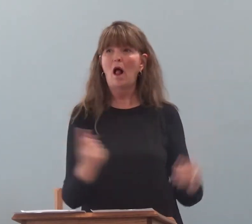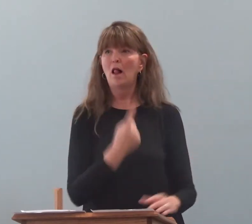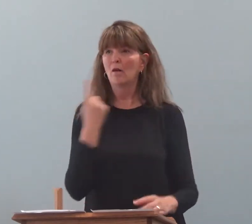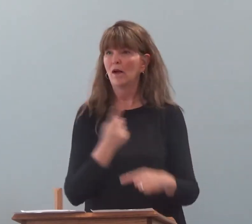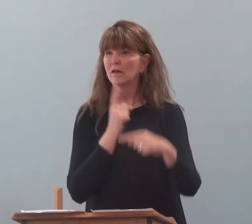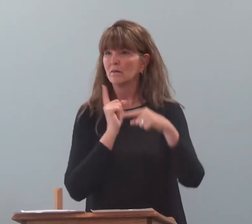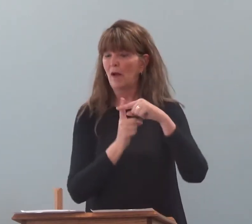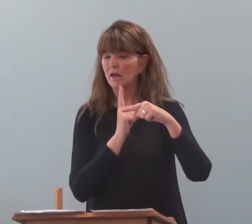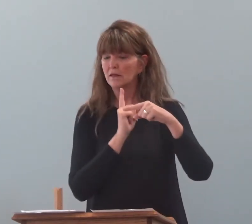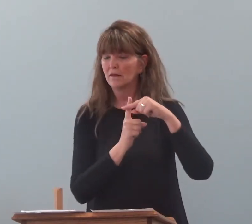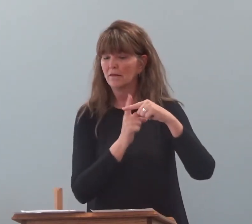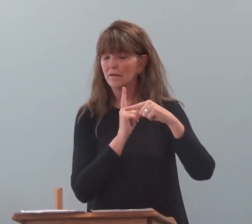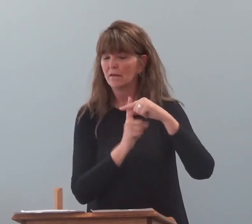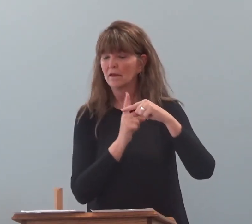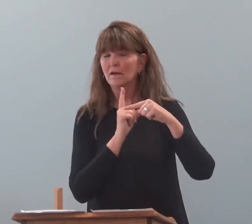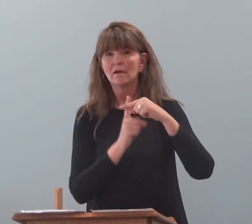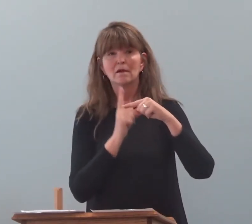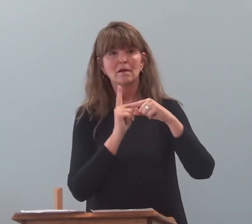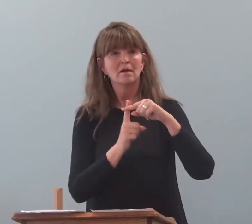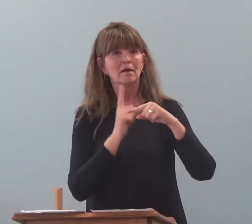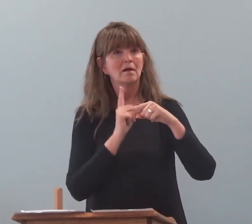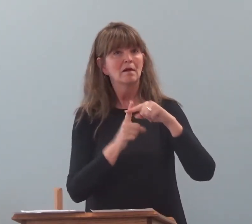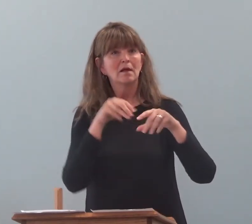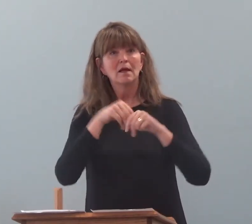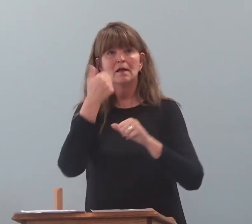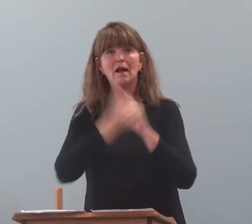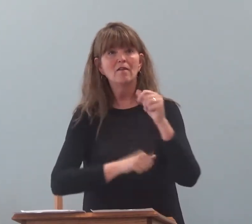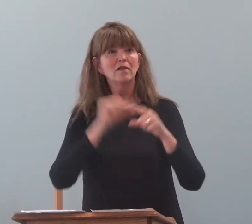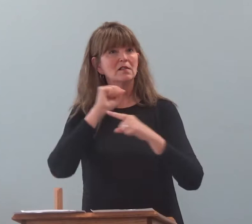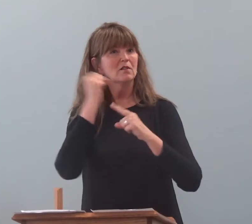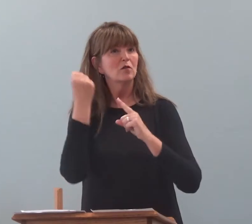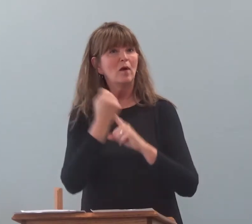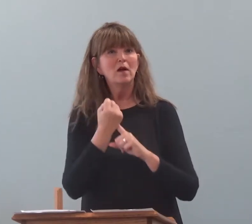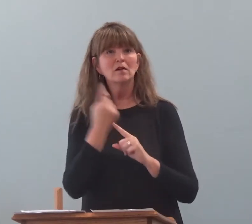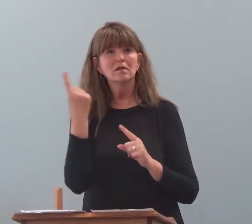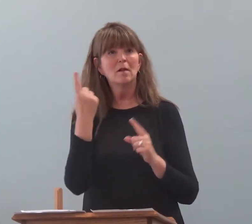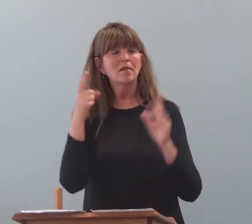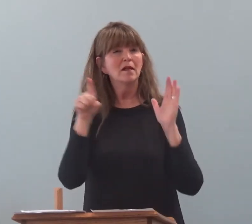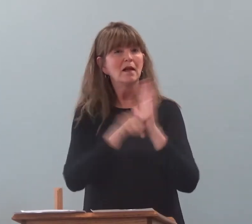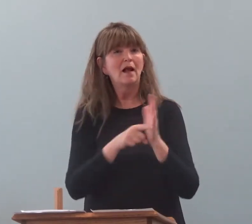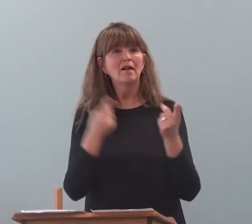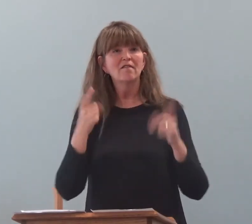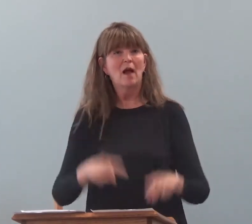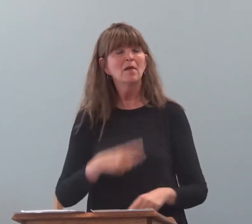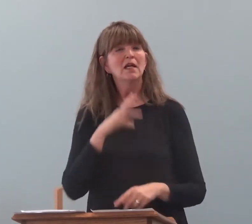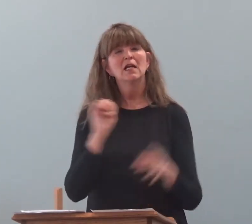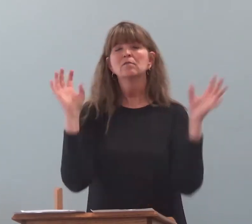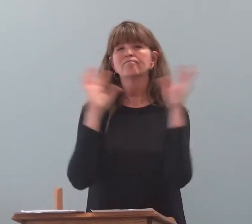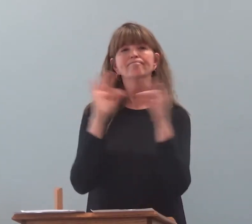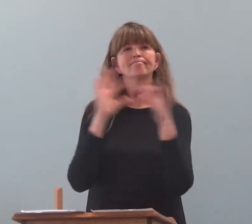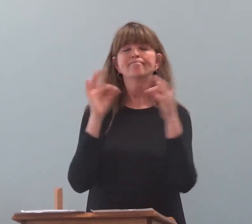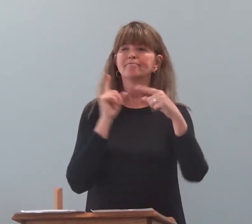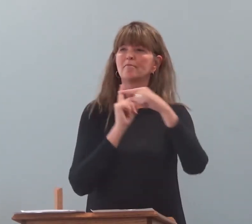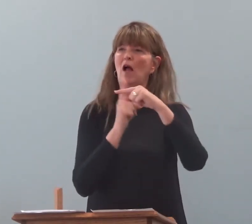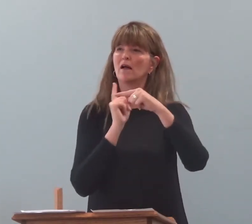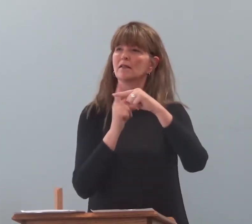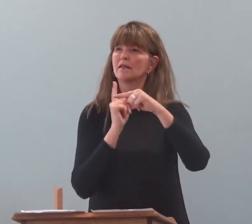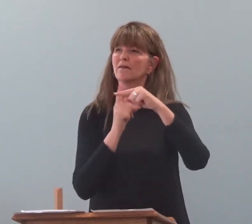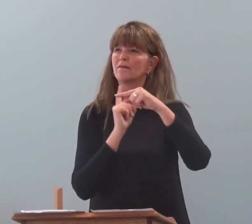But Pooh Bear is always absolutely positive in his outlook, no matter what the situation, no